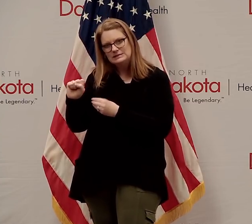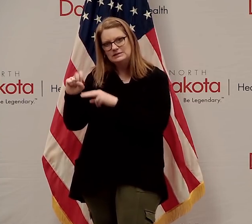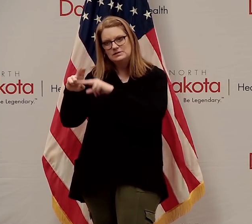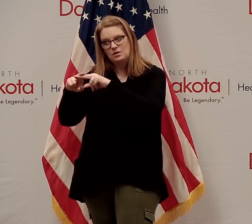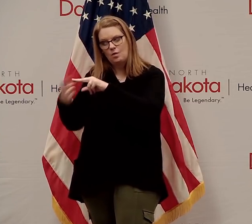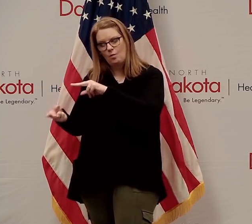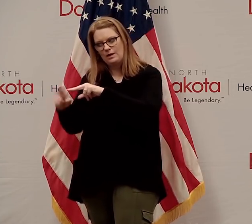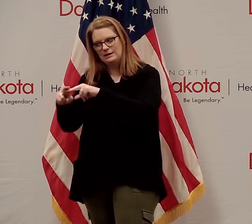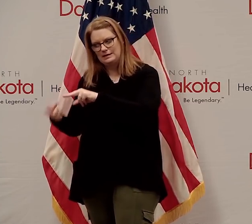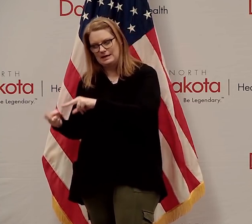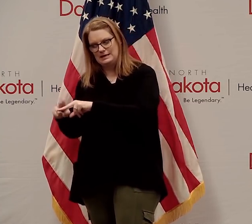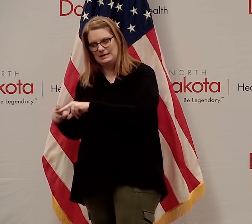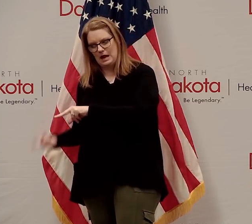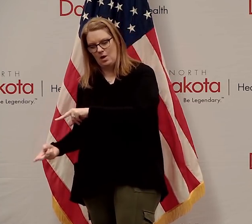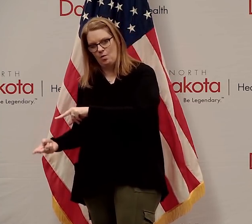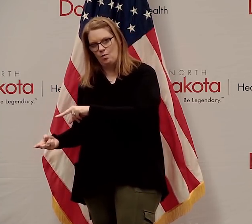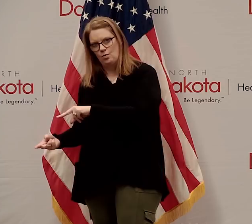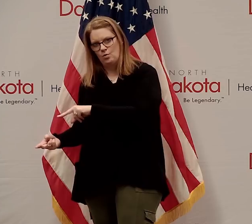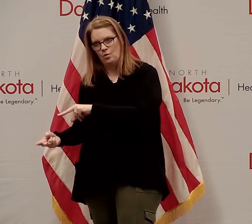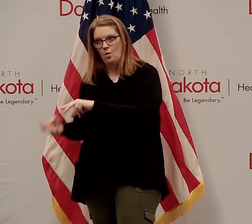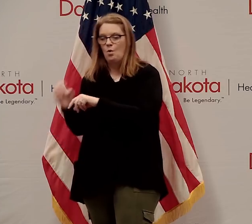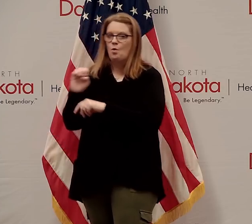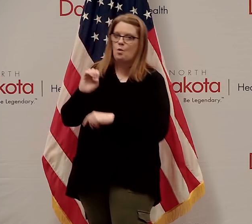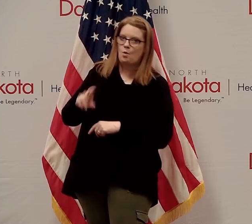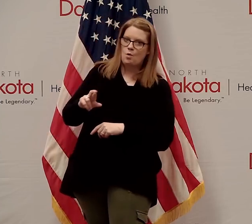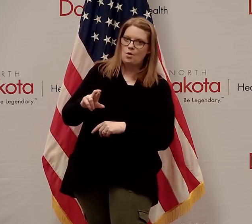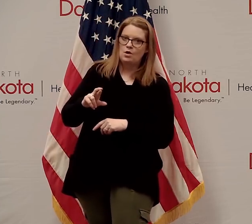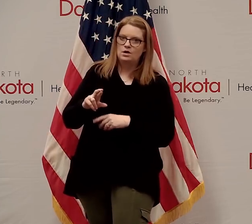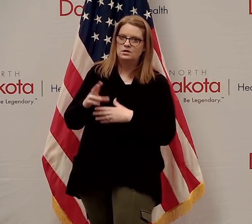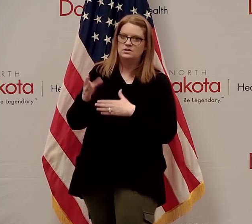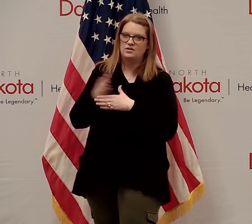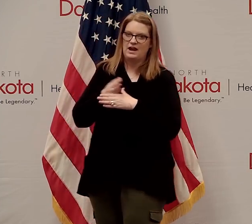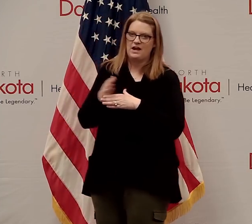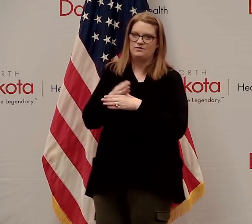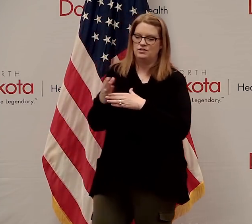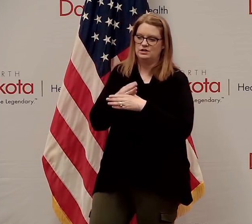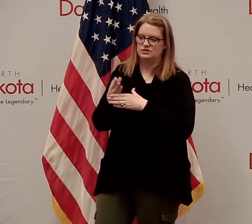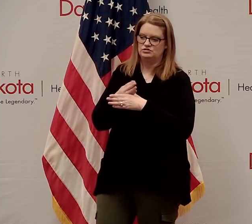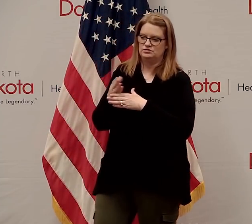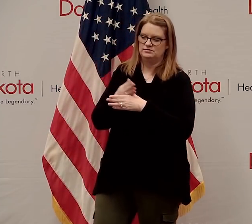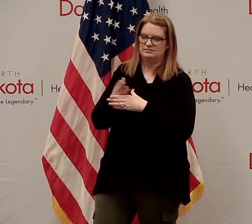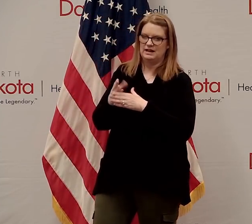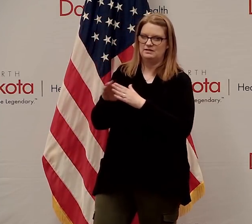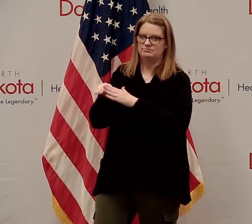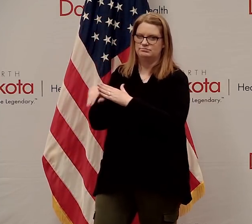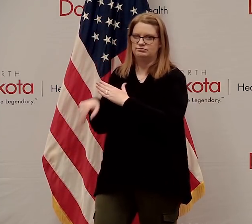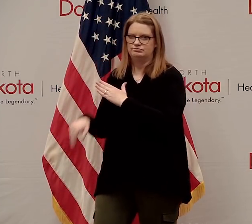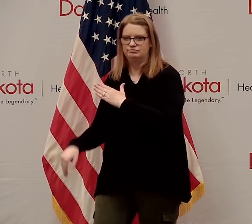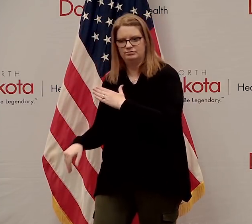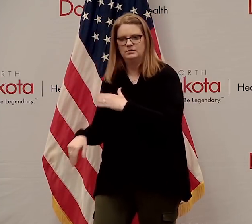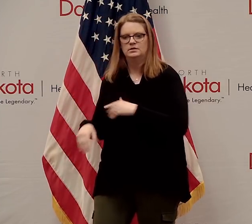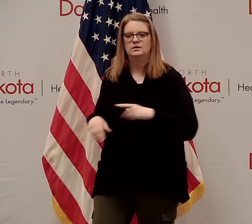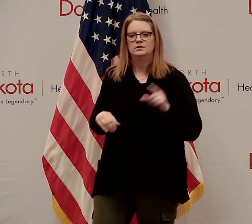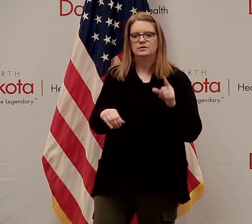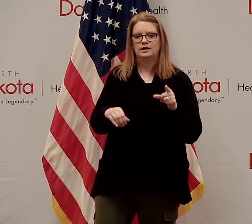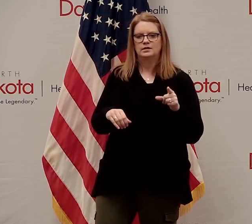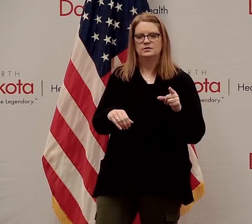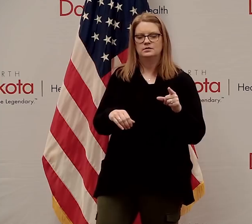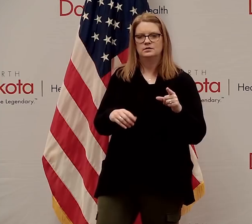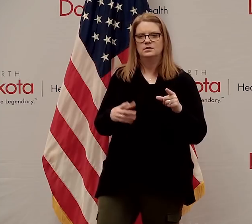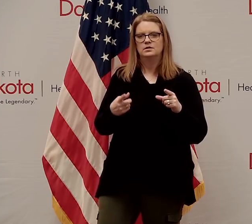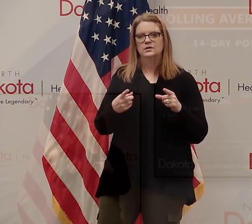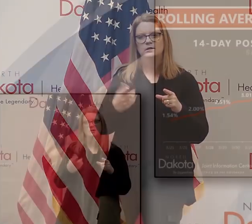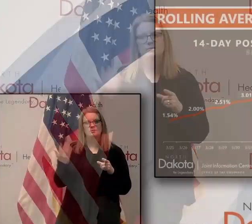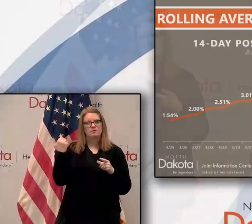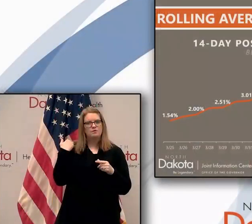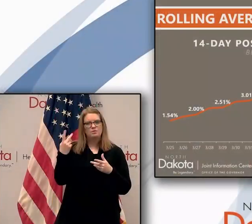down, or is your rolling 14 average going down? And so we're sharing a slide today that we haven't shared in the past. We've